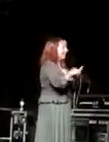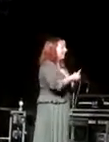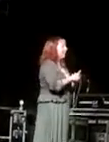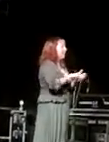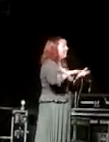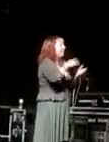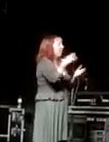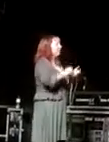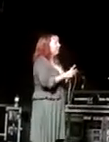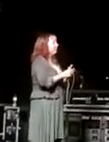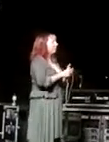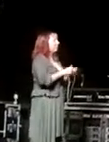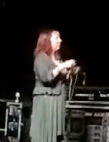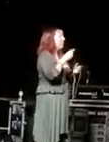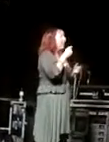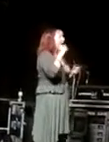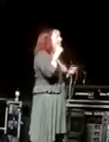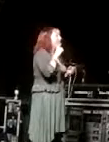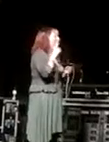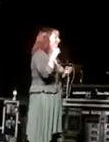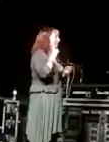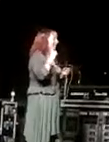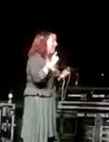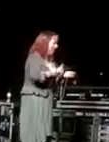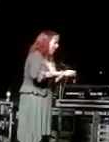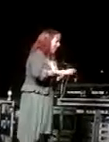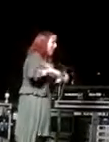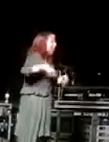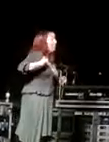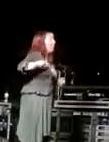The silver goes to Blue Monkey Ape Ale.